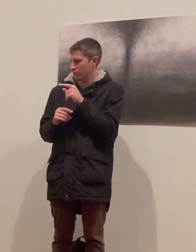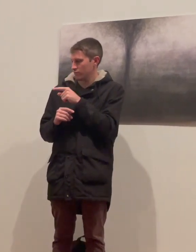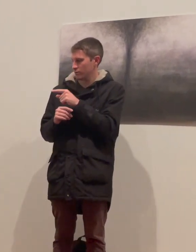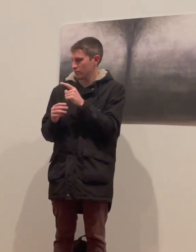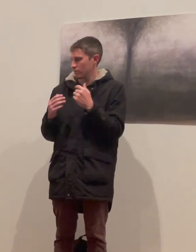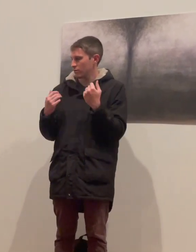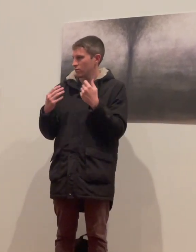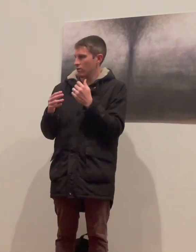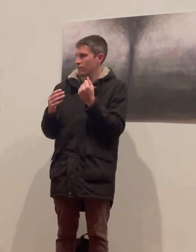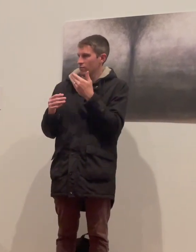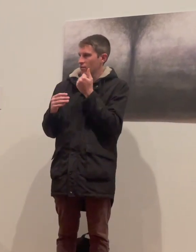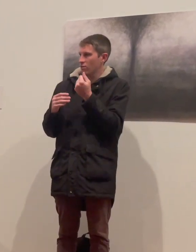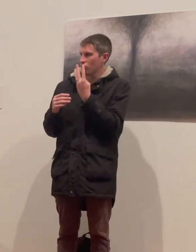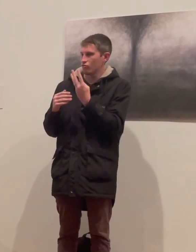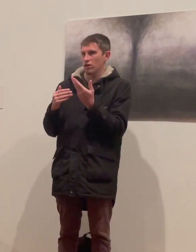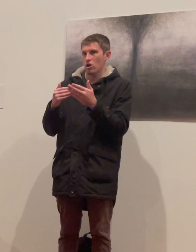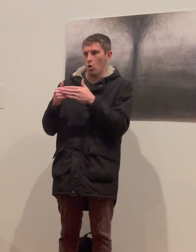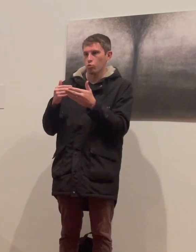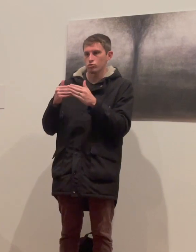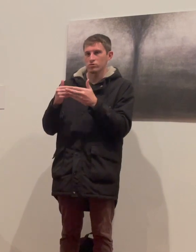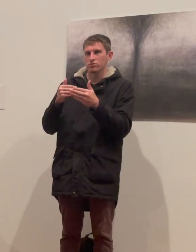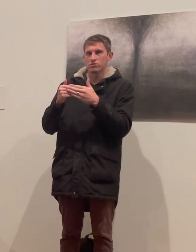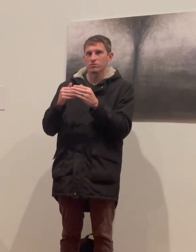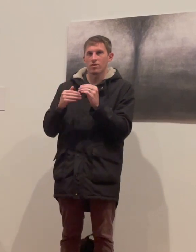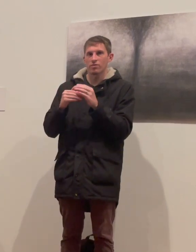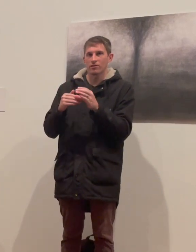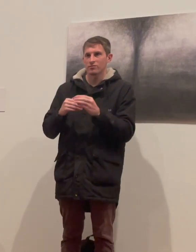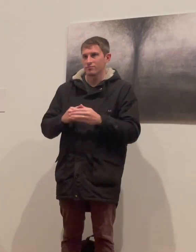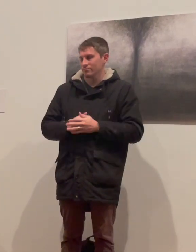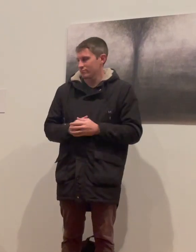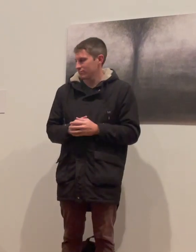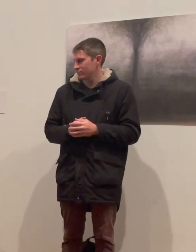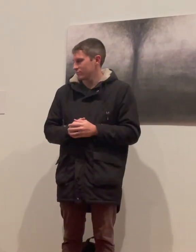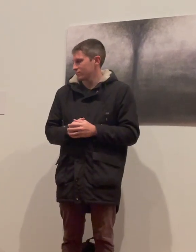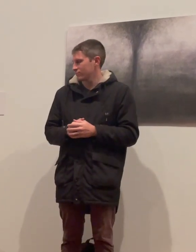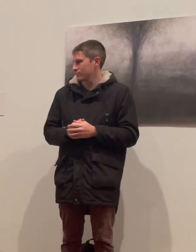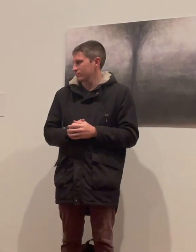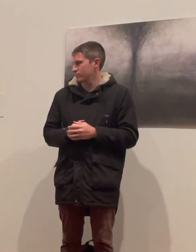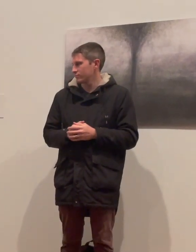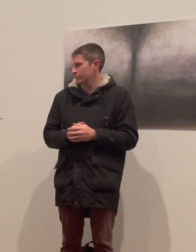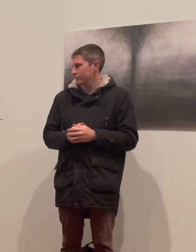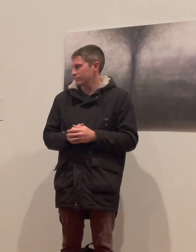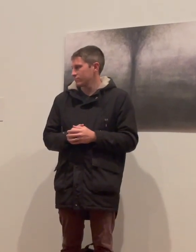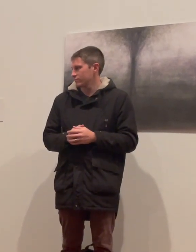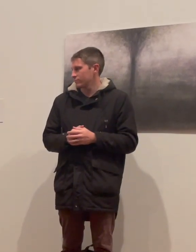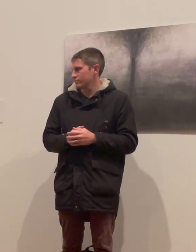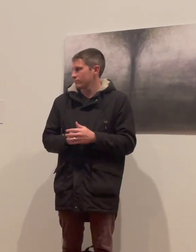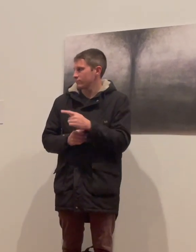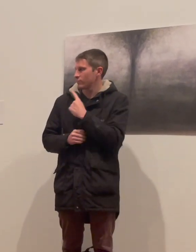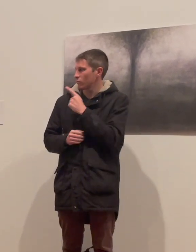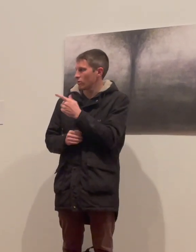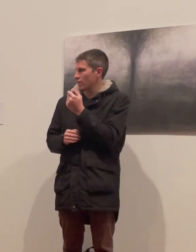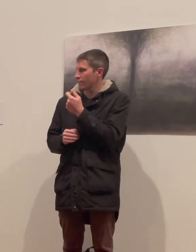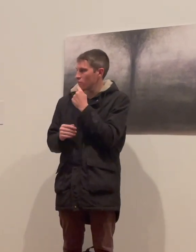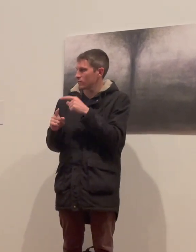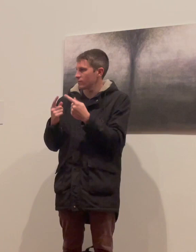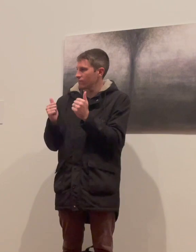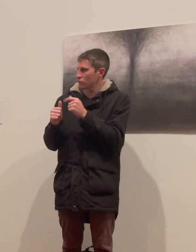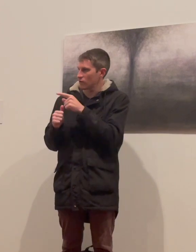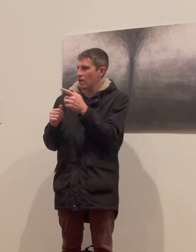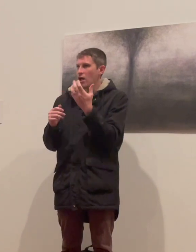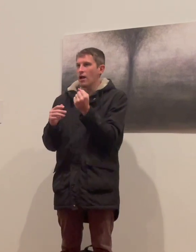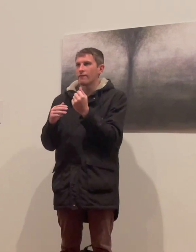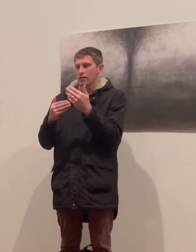I'm always on everybody 3 coats. But you've used a few different finishes in your work, haven't you? You've done